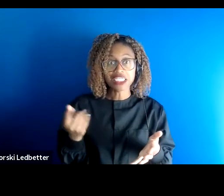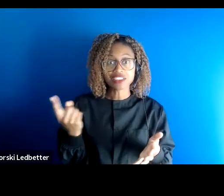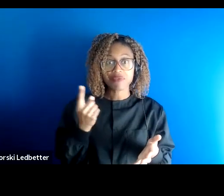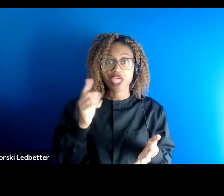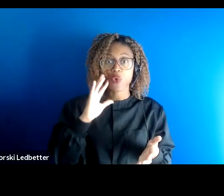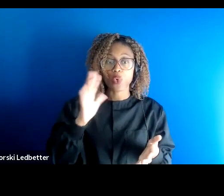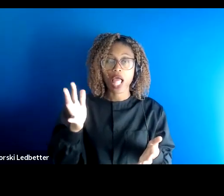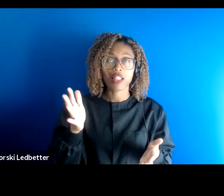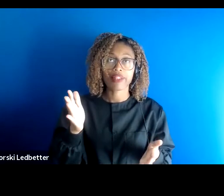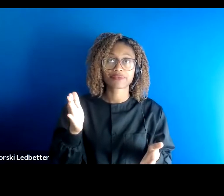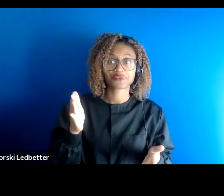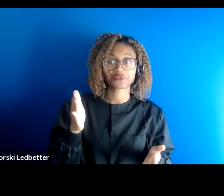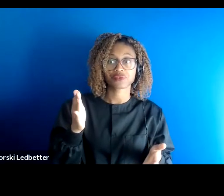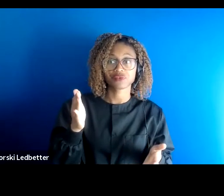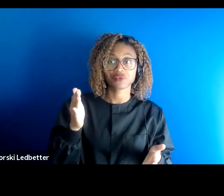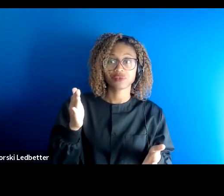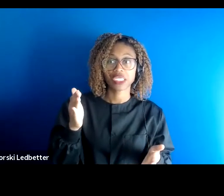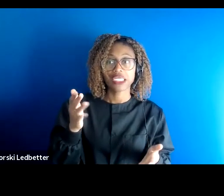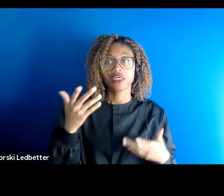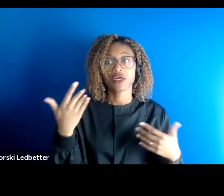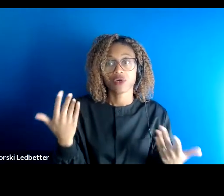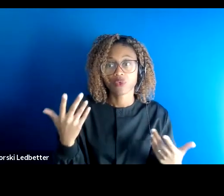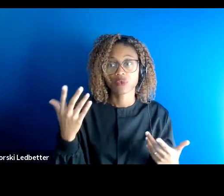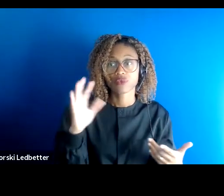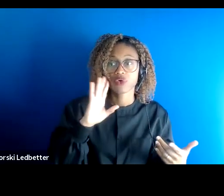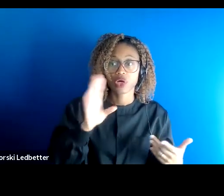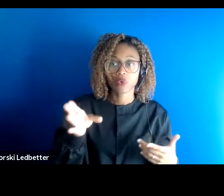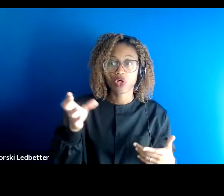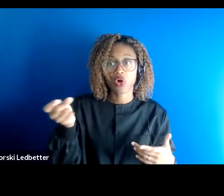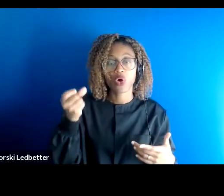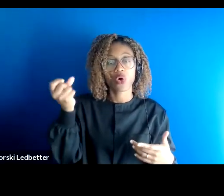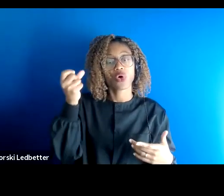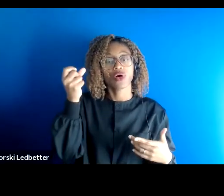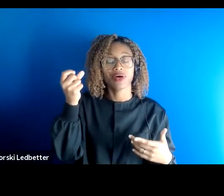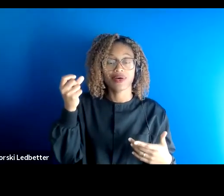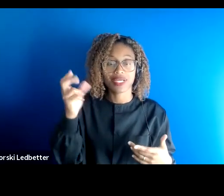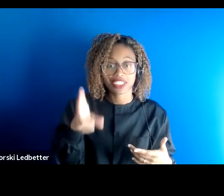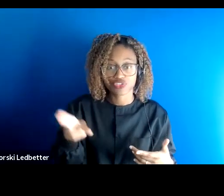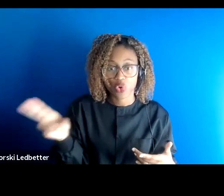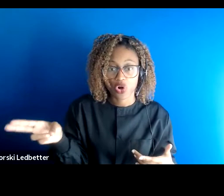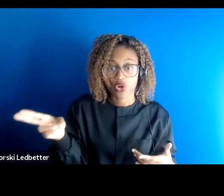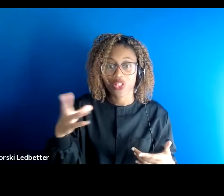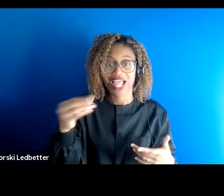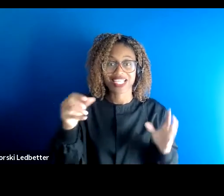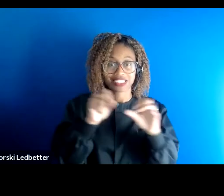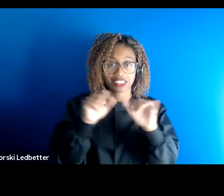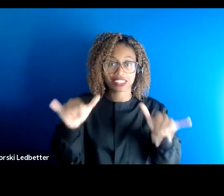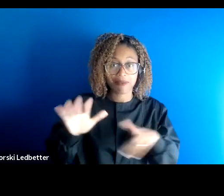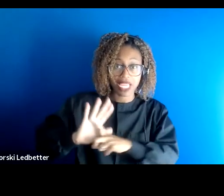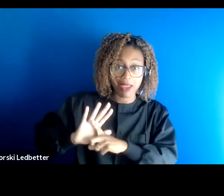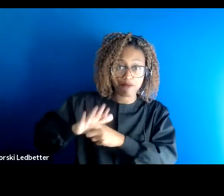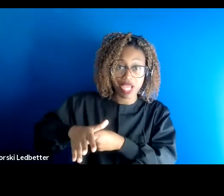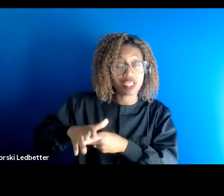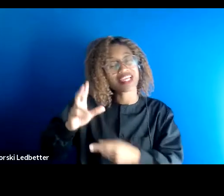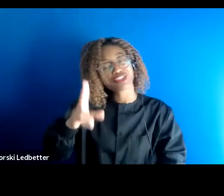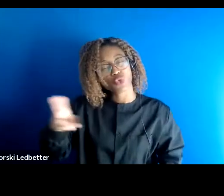hold historical and systemic oppression. Historical meaning that it